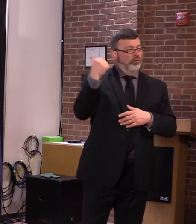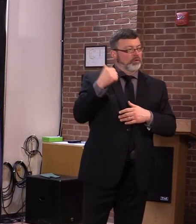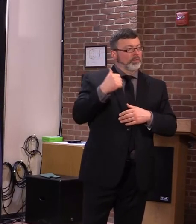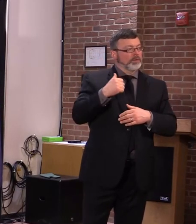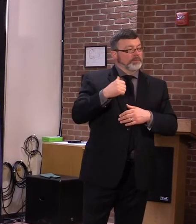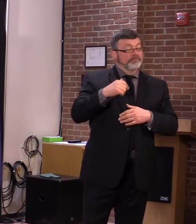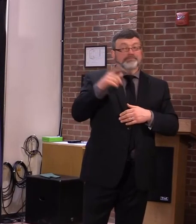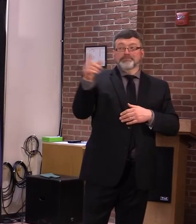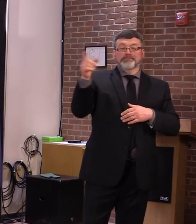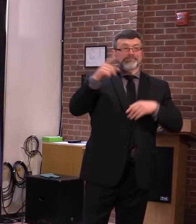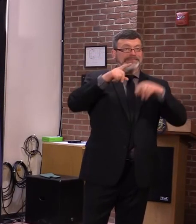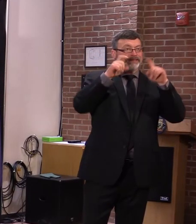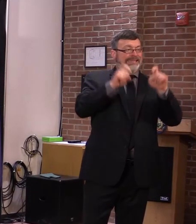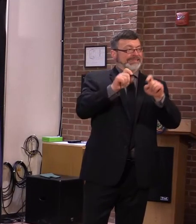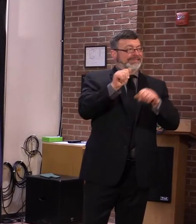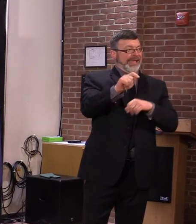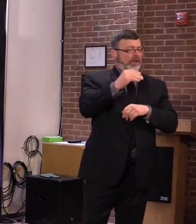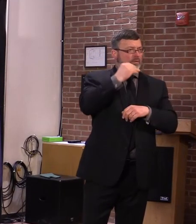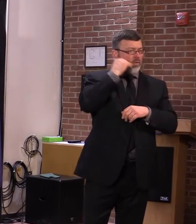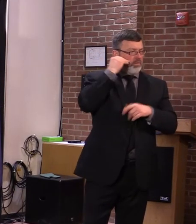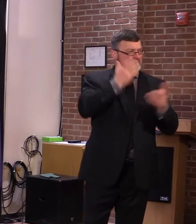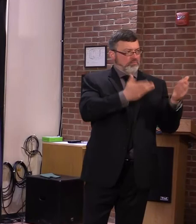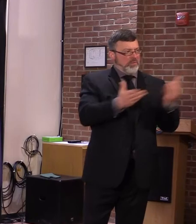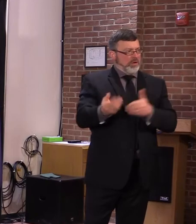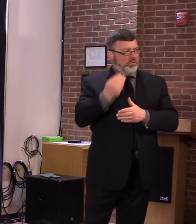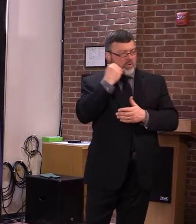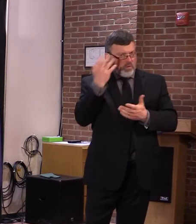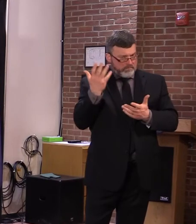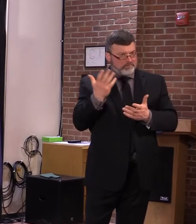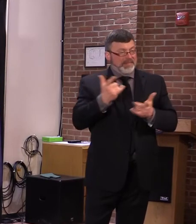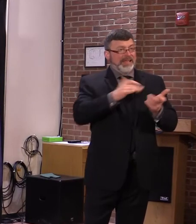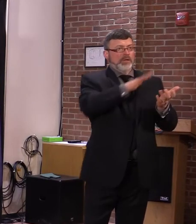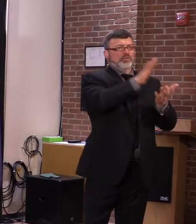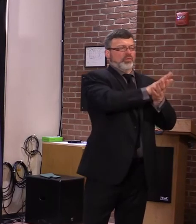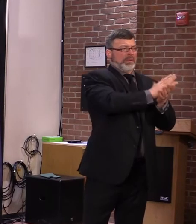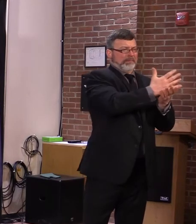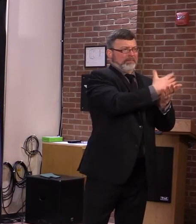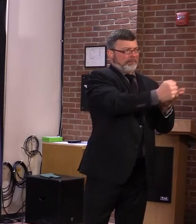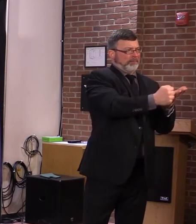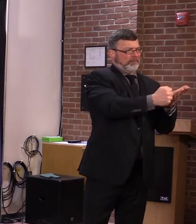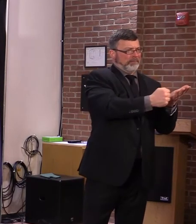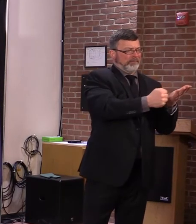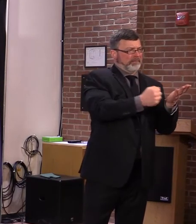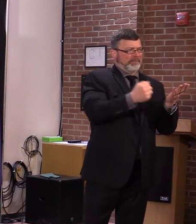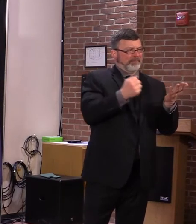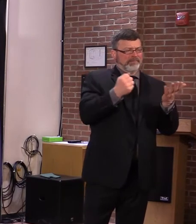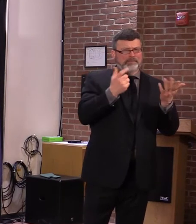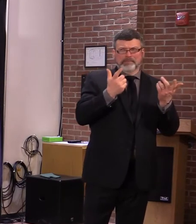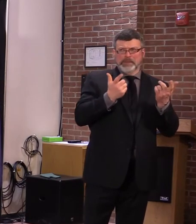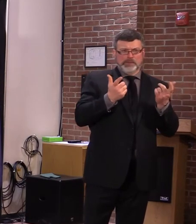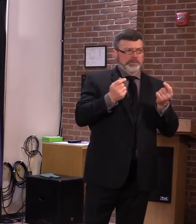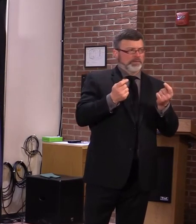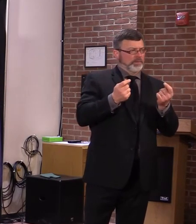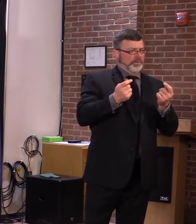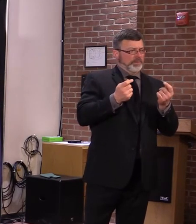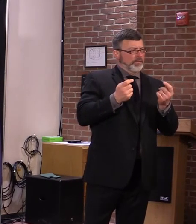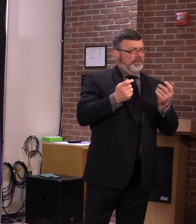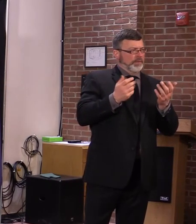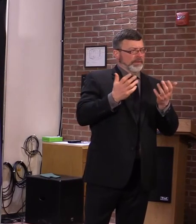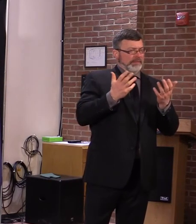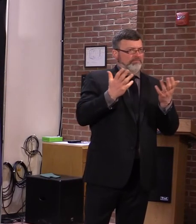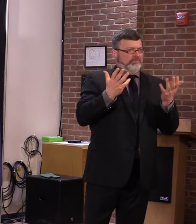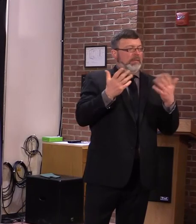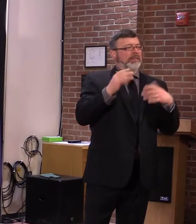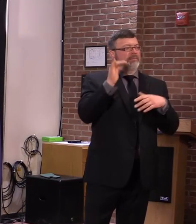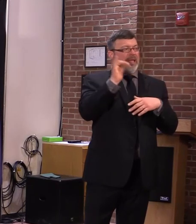policy. You know, we heard reports of schools running out of tests in the first few days of that change. So right now, do